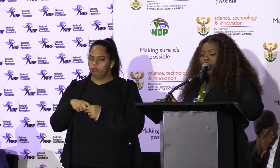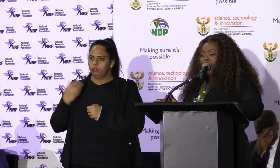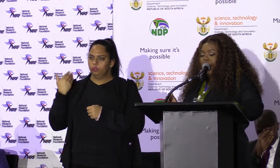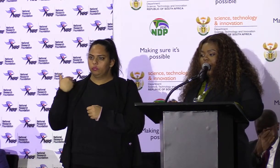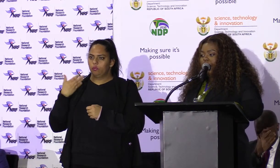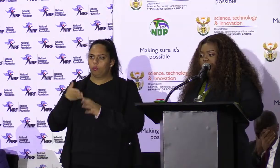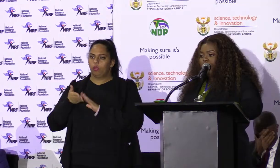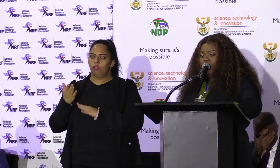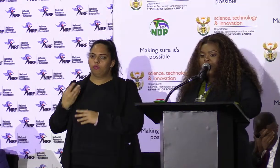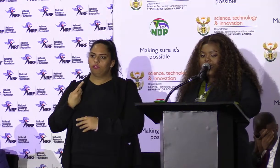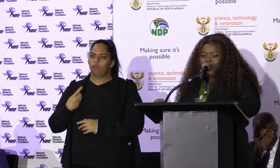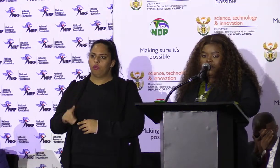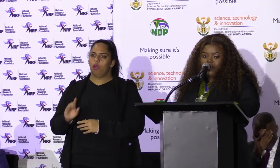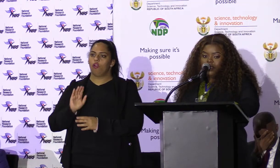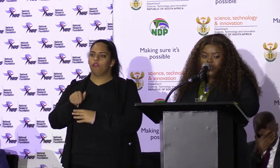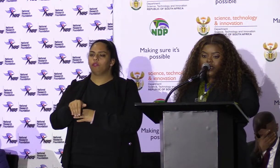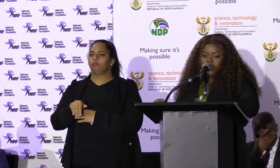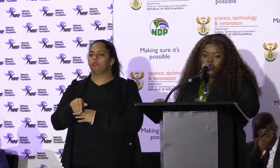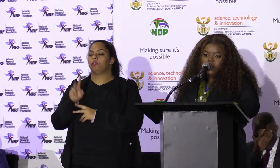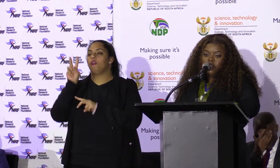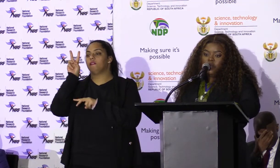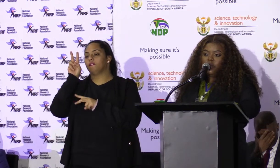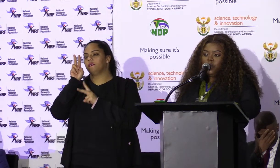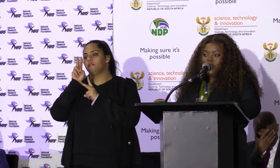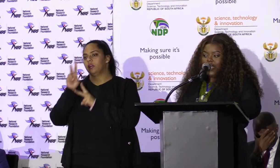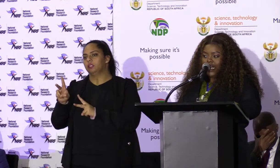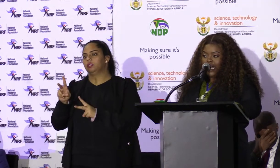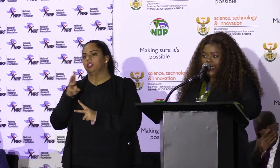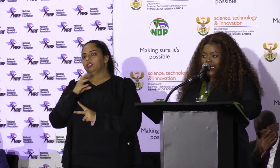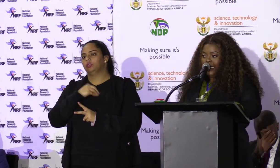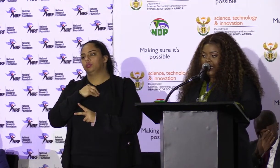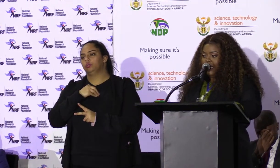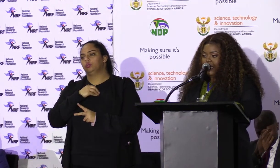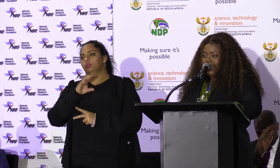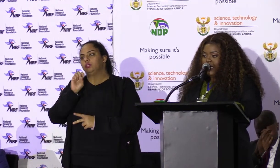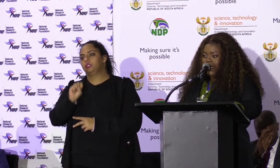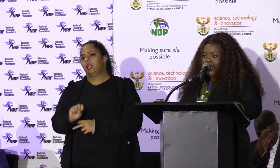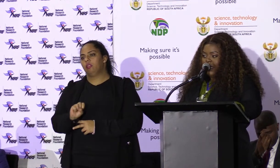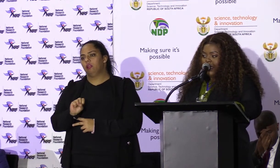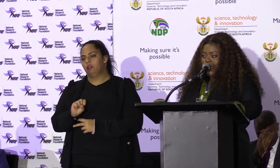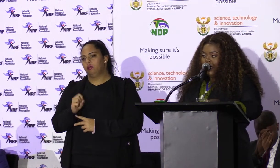went for our oversight visit to Sutherland.